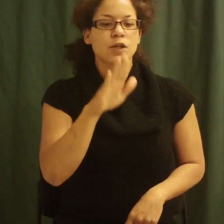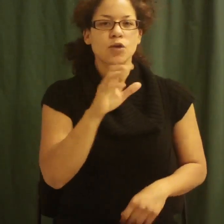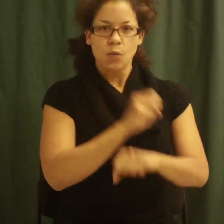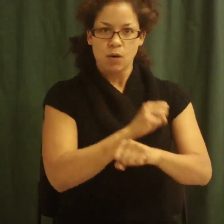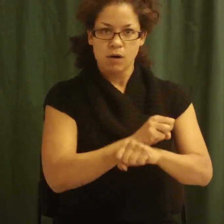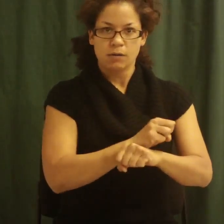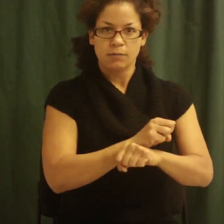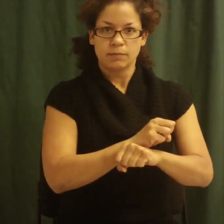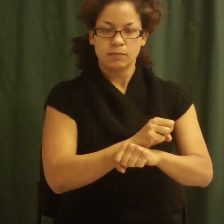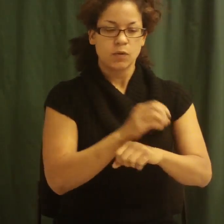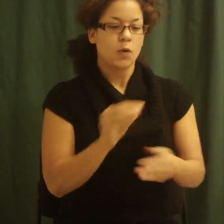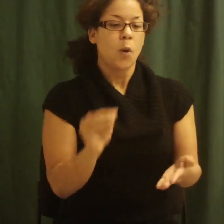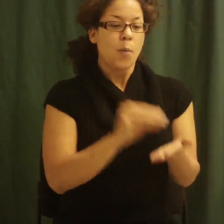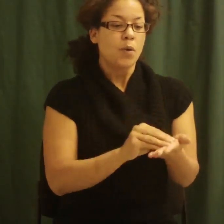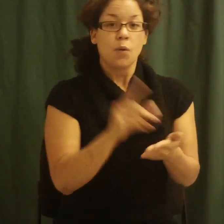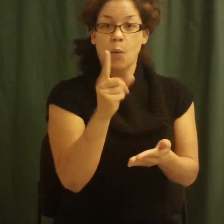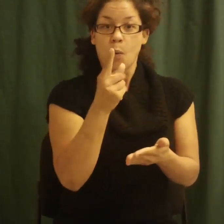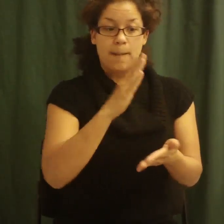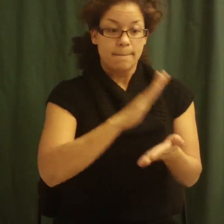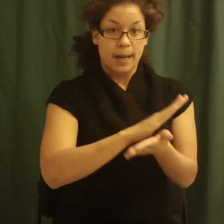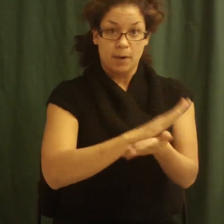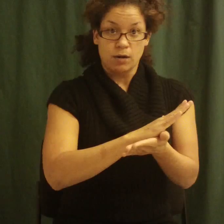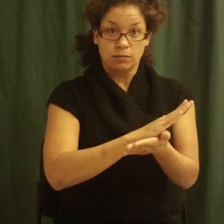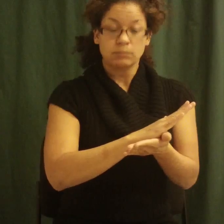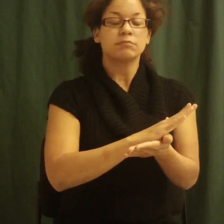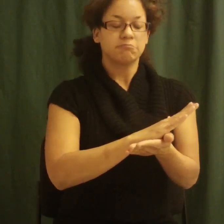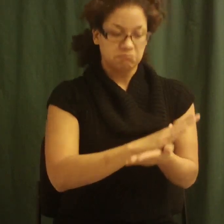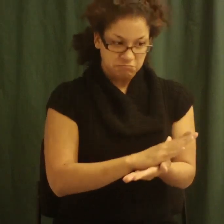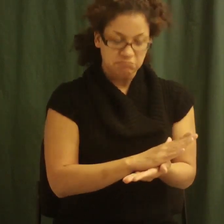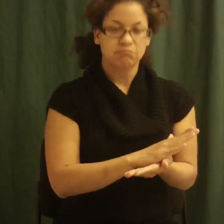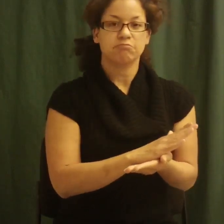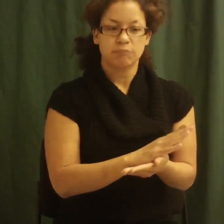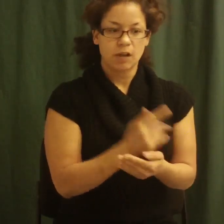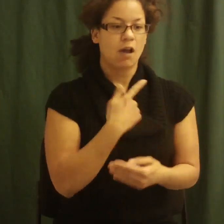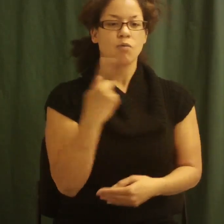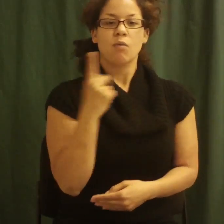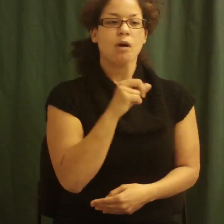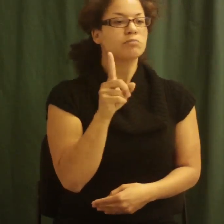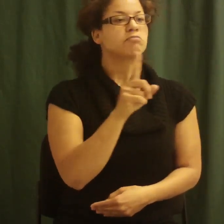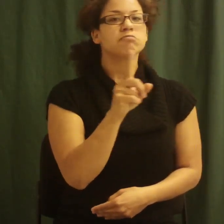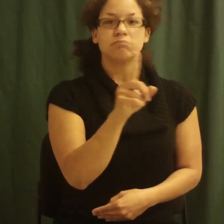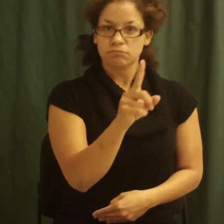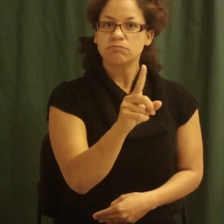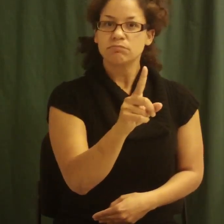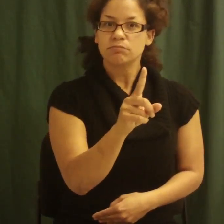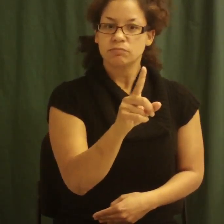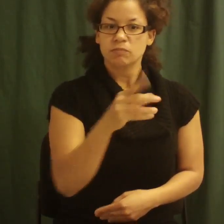Put it on one paper like you usually do. I'll come around, coupon for the group.